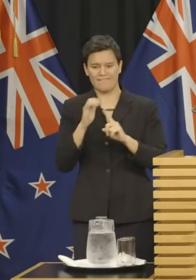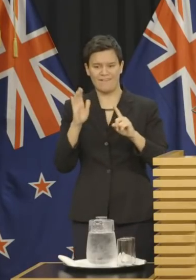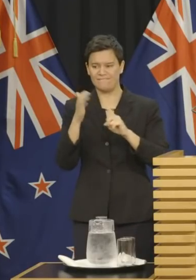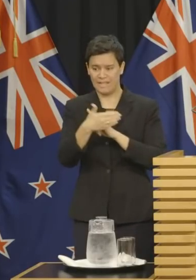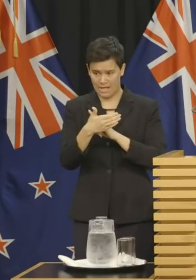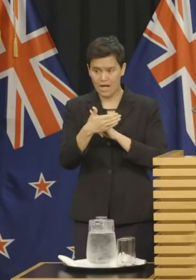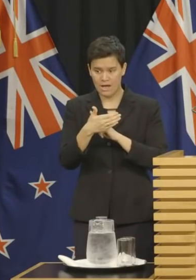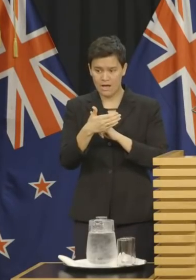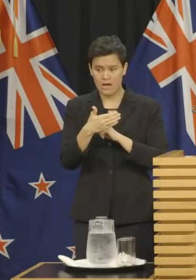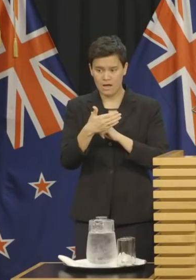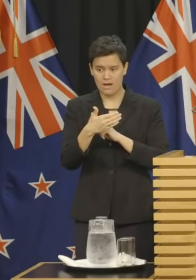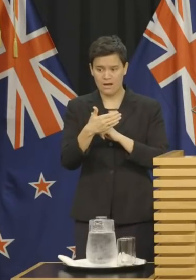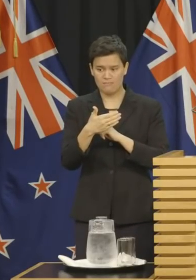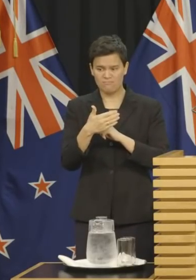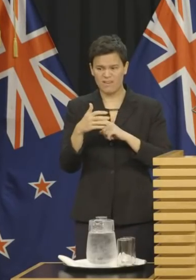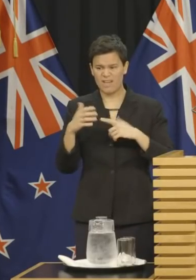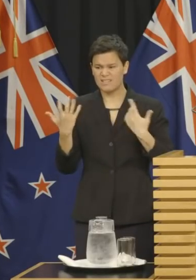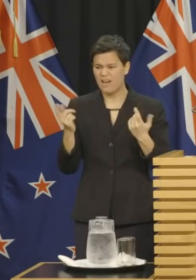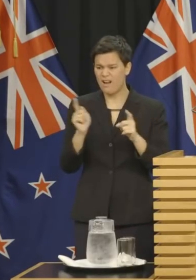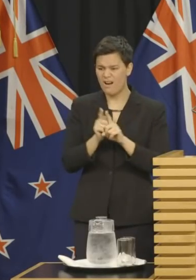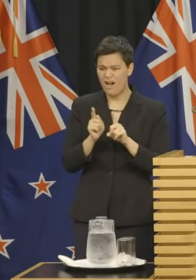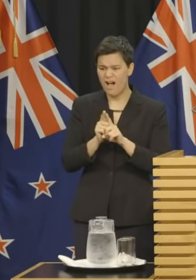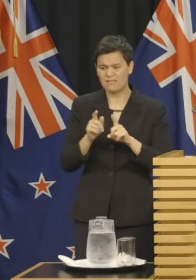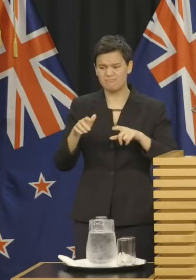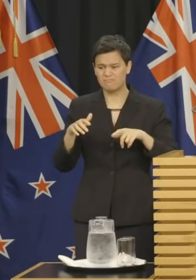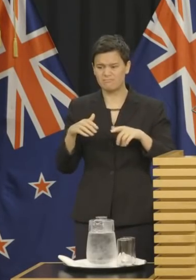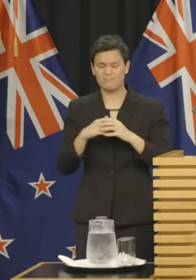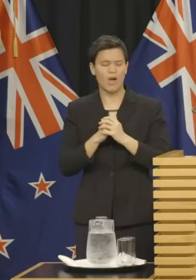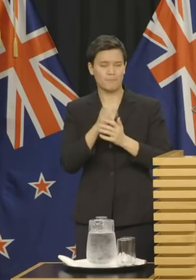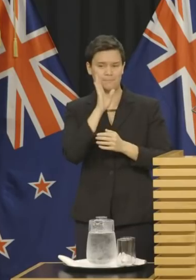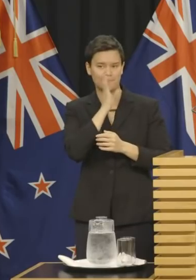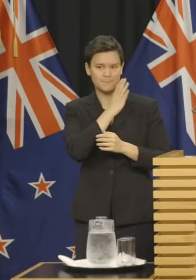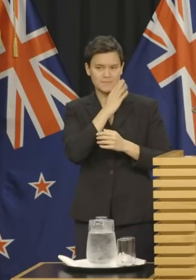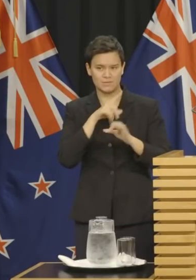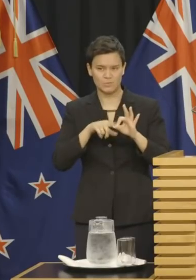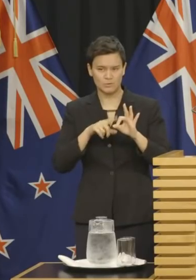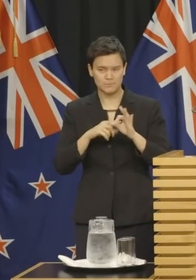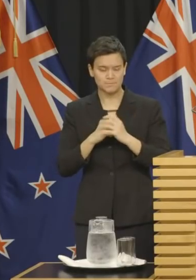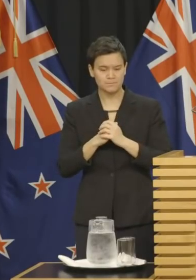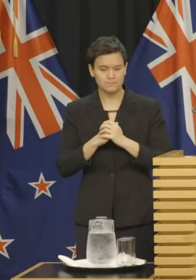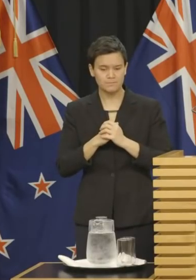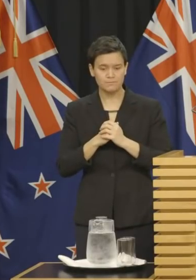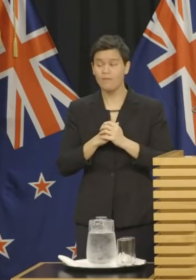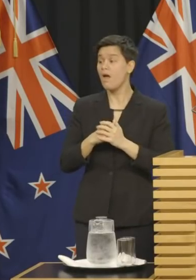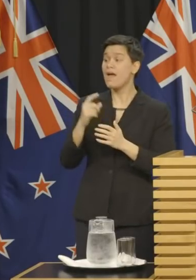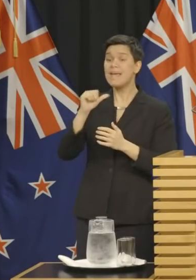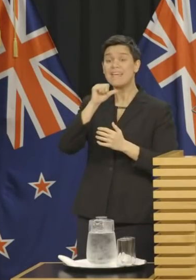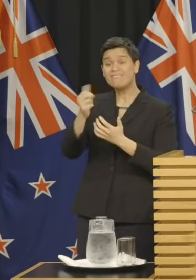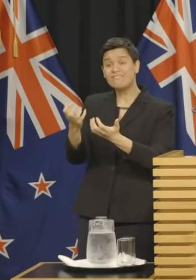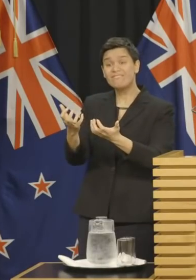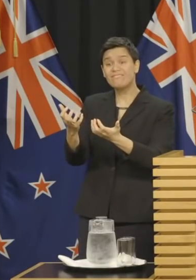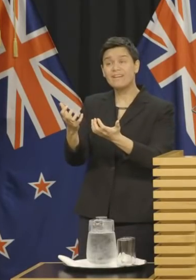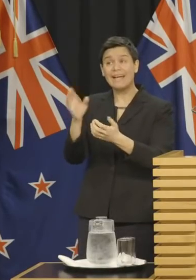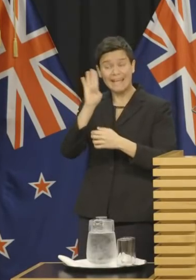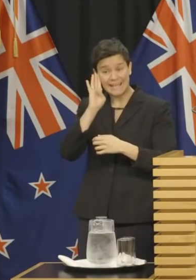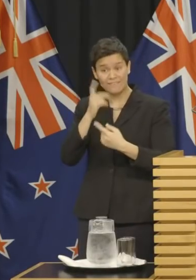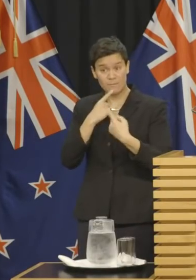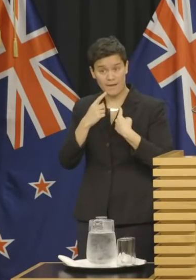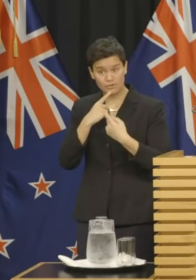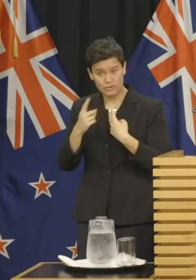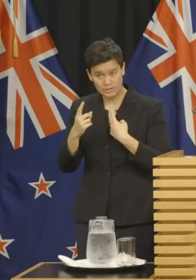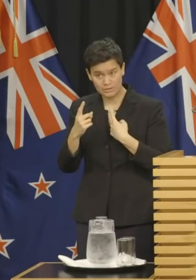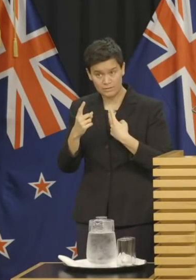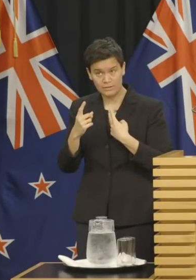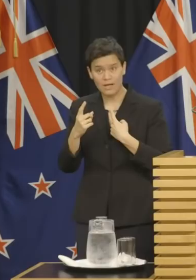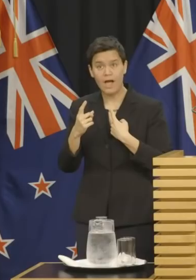on the circumstances of this case, and there are circumstances here that I think justify action. A sustained period of